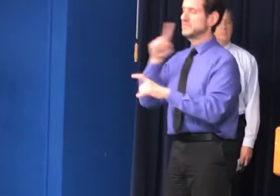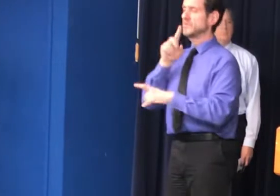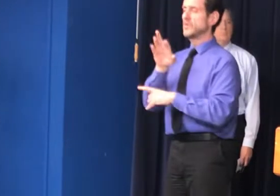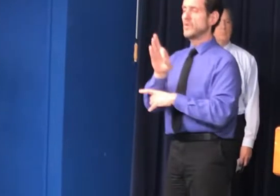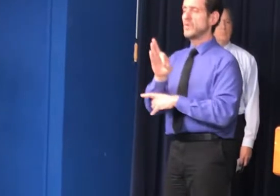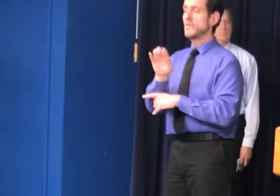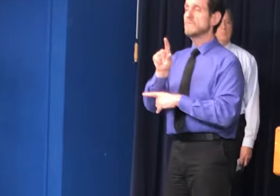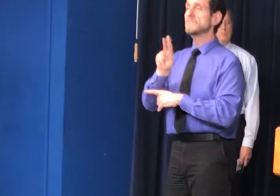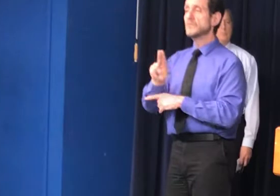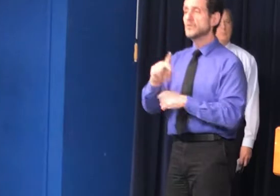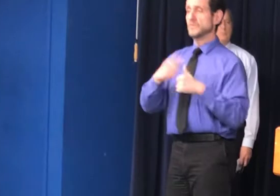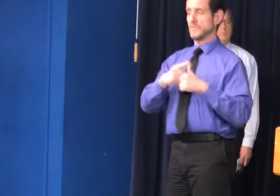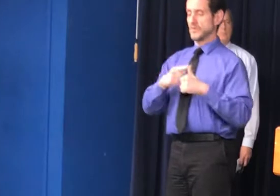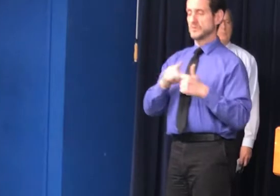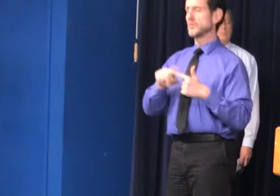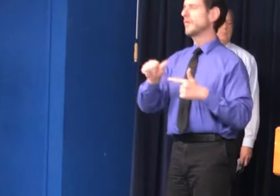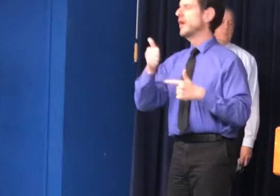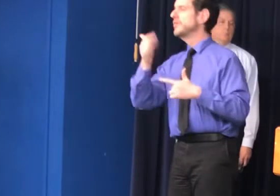flu or